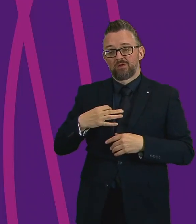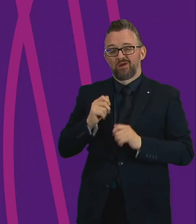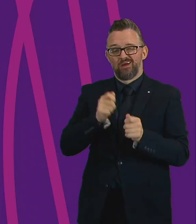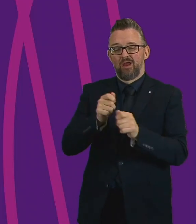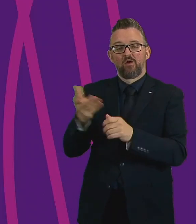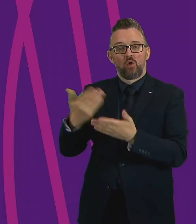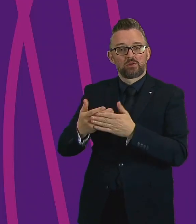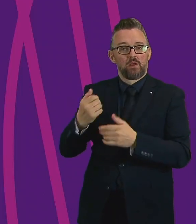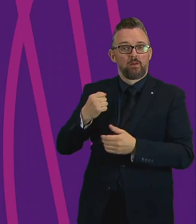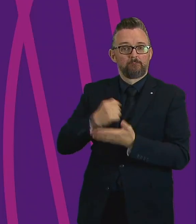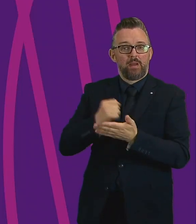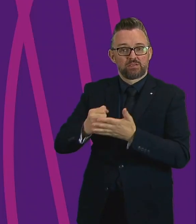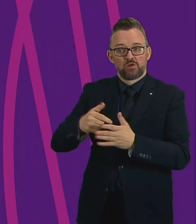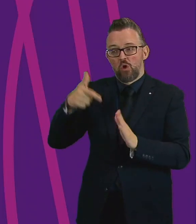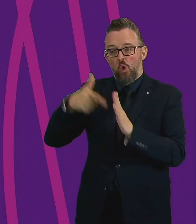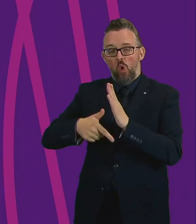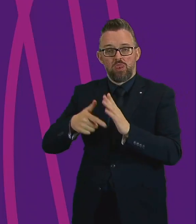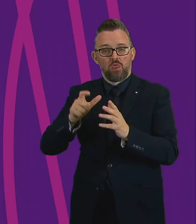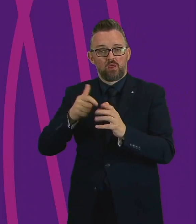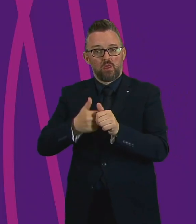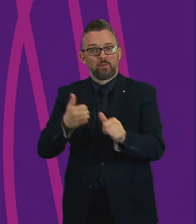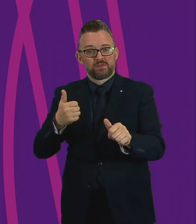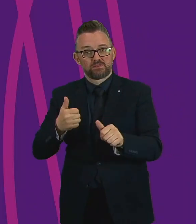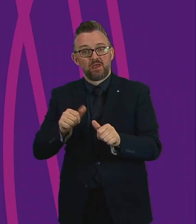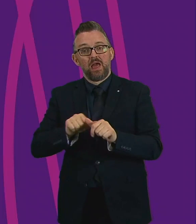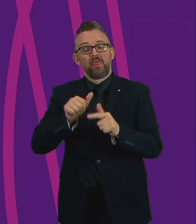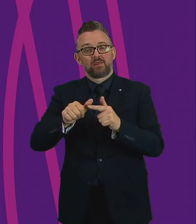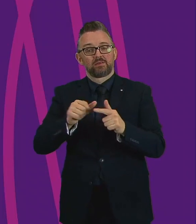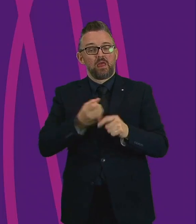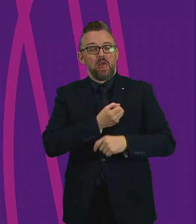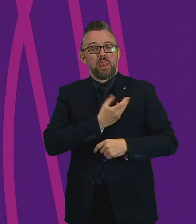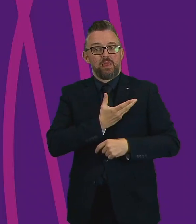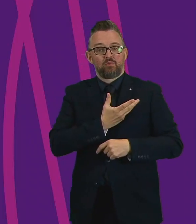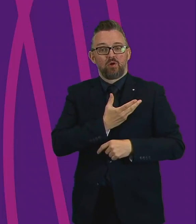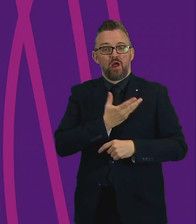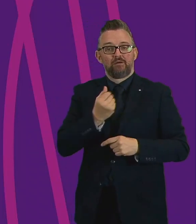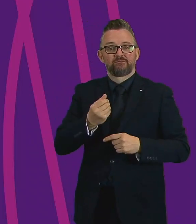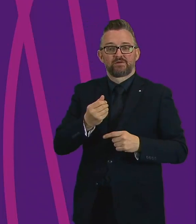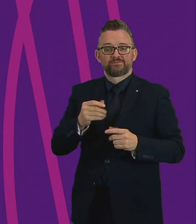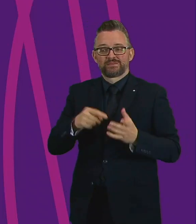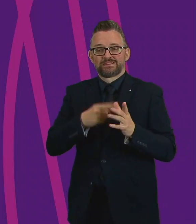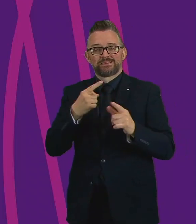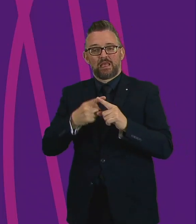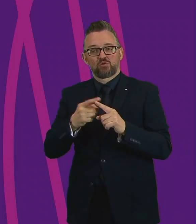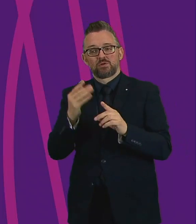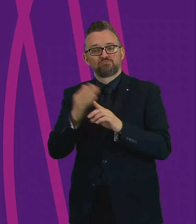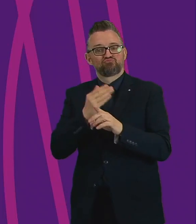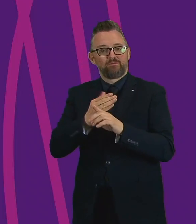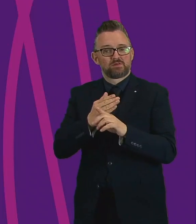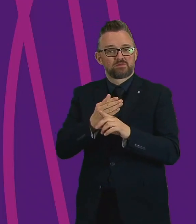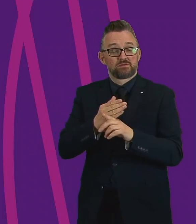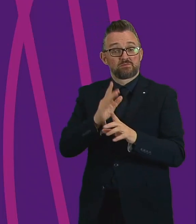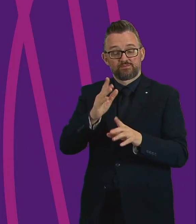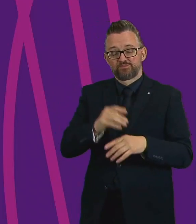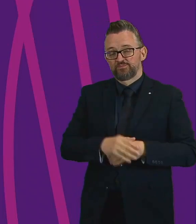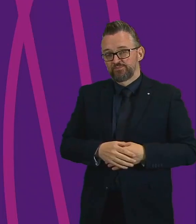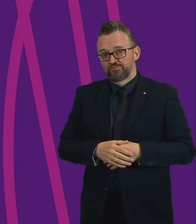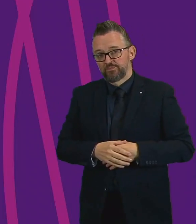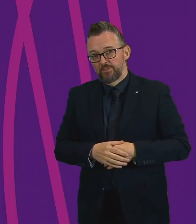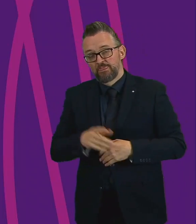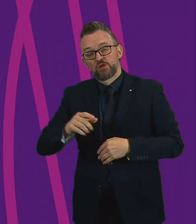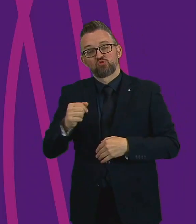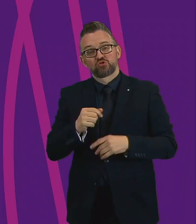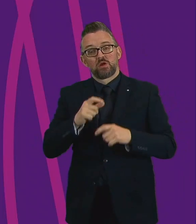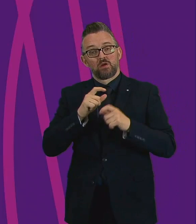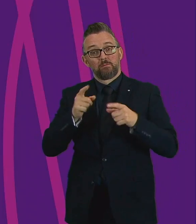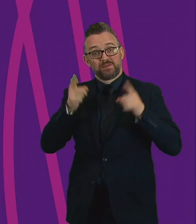banks and oil companies respectively, followed by Labour in 1997 with its windfall tax on privatised utilities. Scottish ministers should lobby for the UK